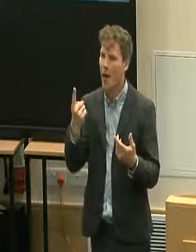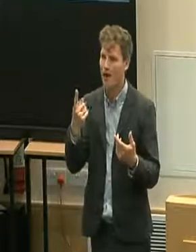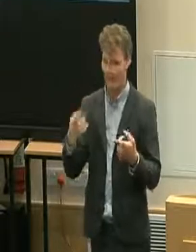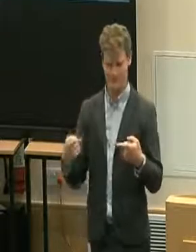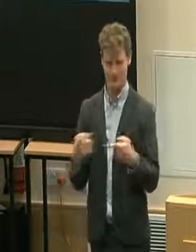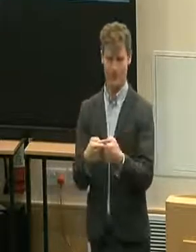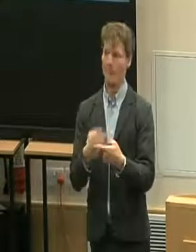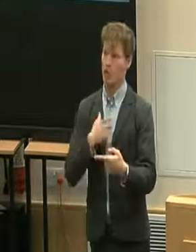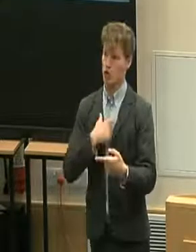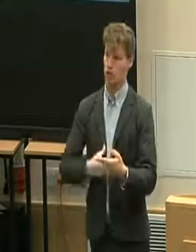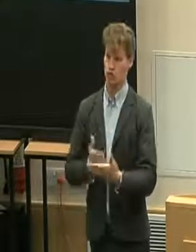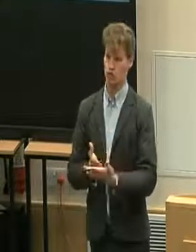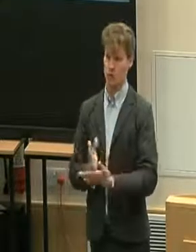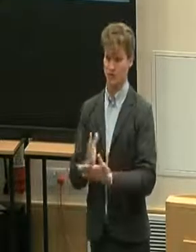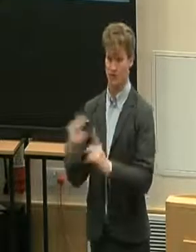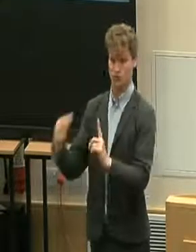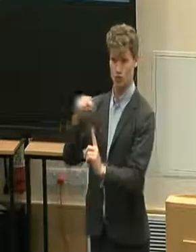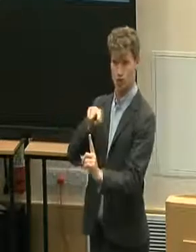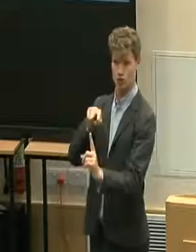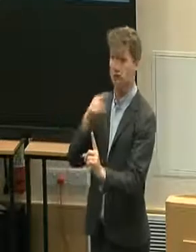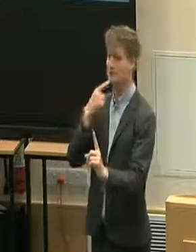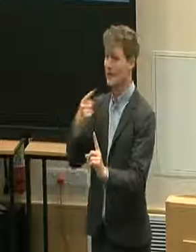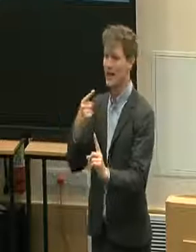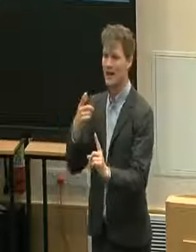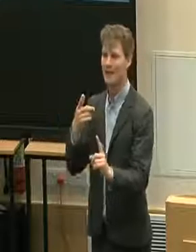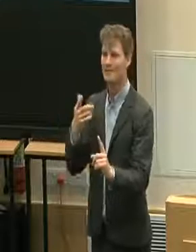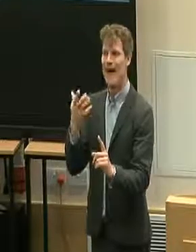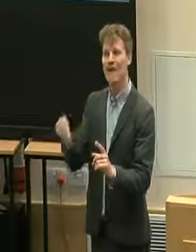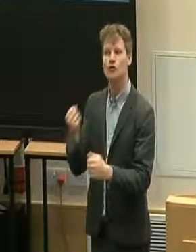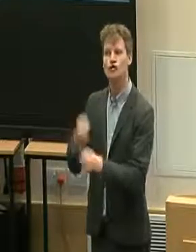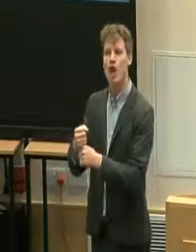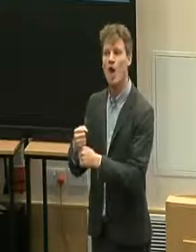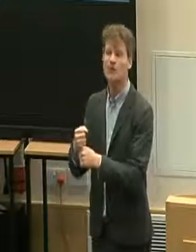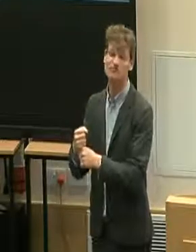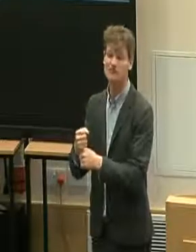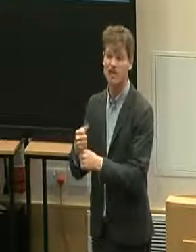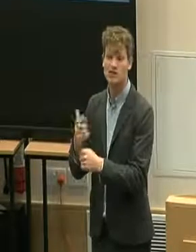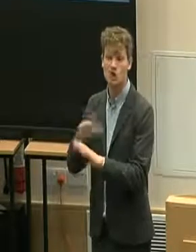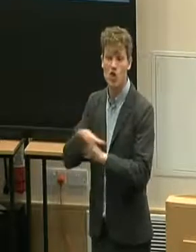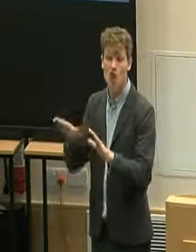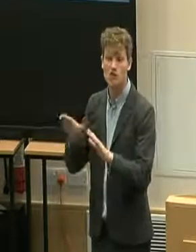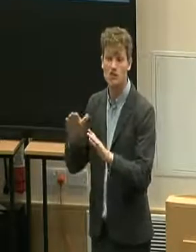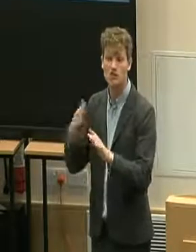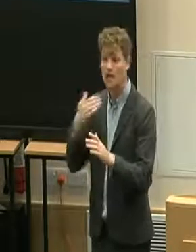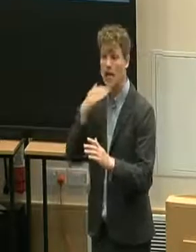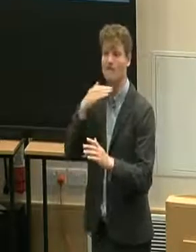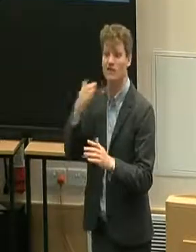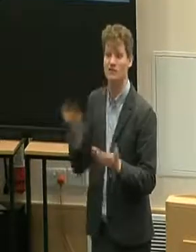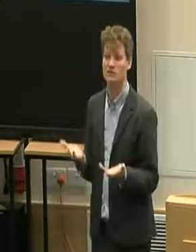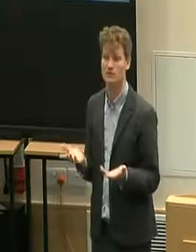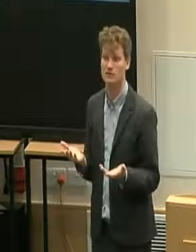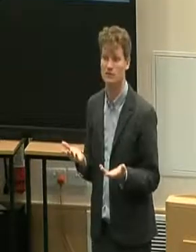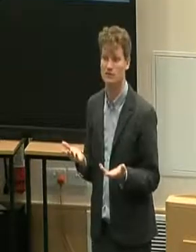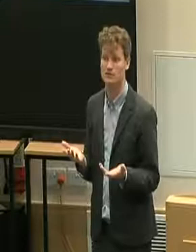be, maybe not, a worry. Okay, my last, before I get to the paradigm shift,